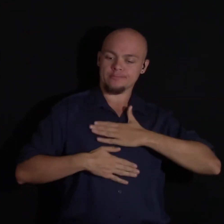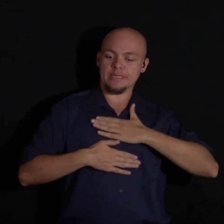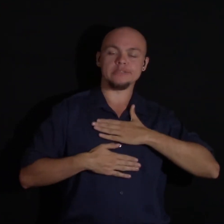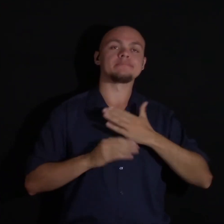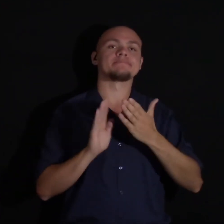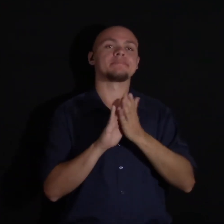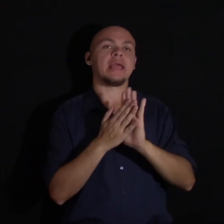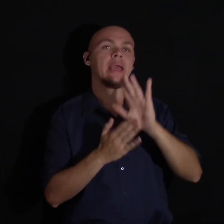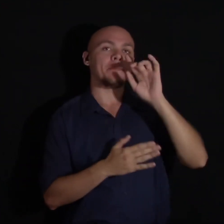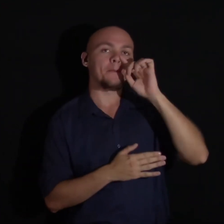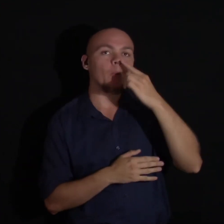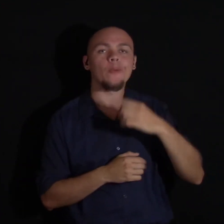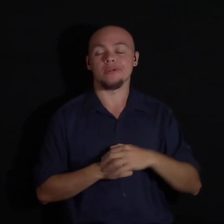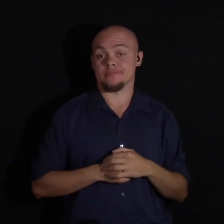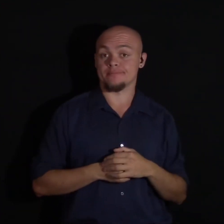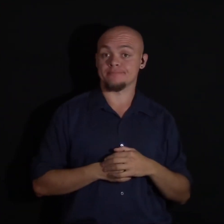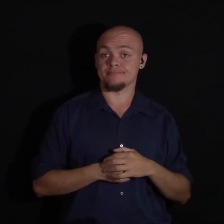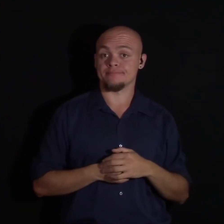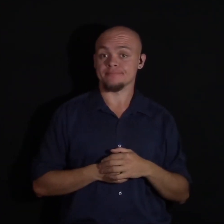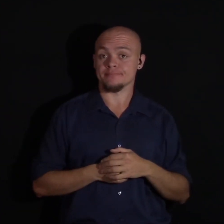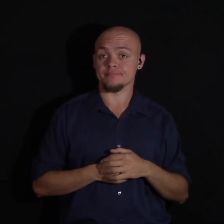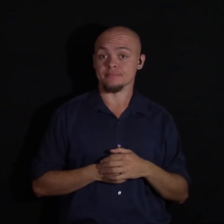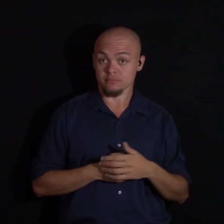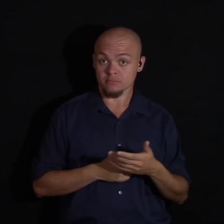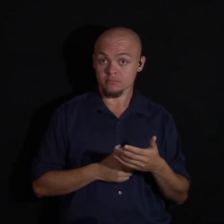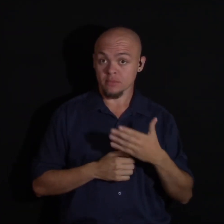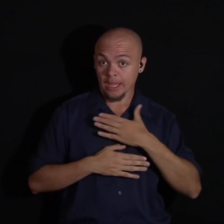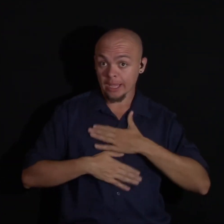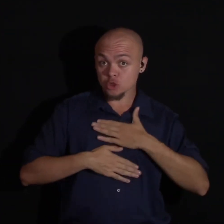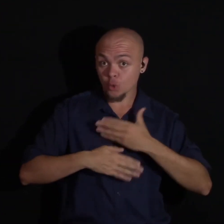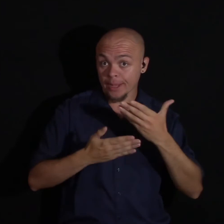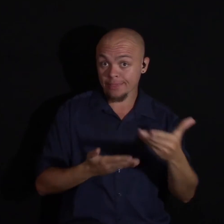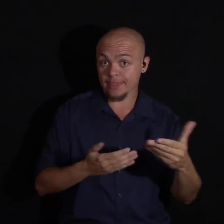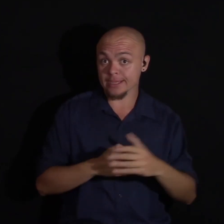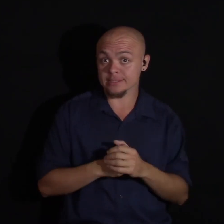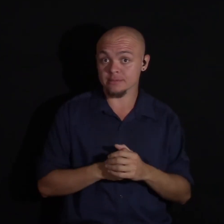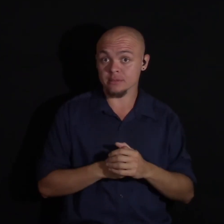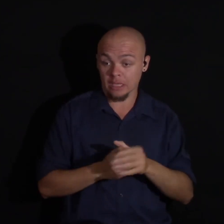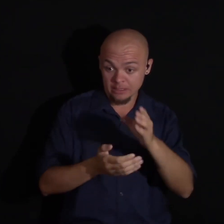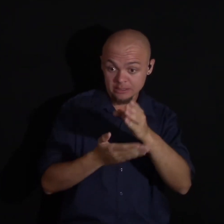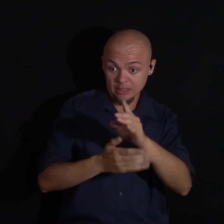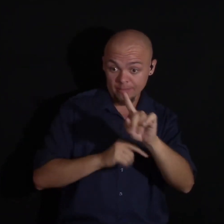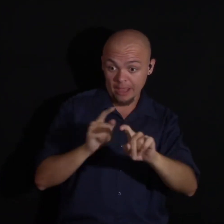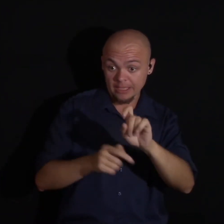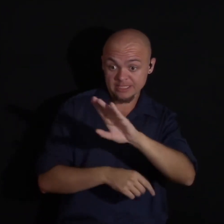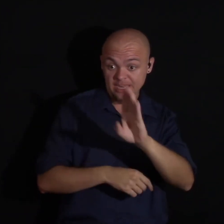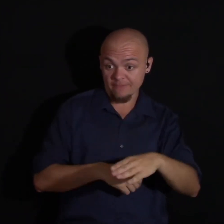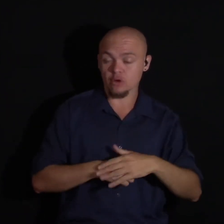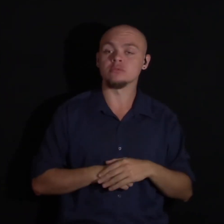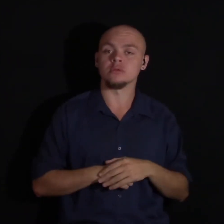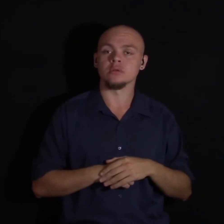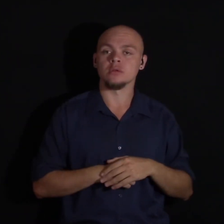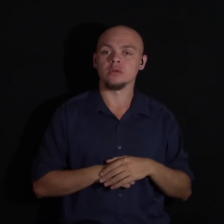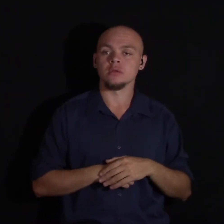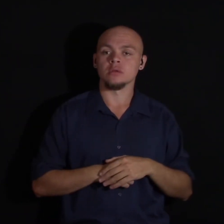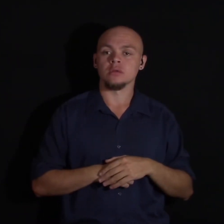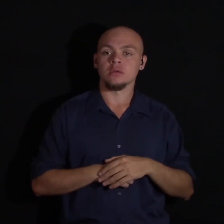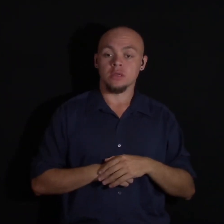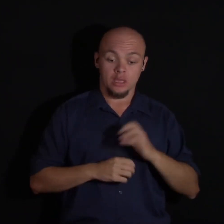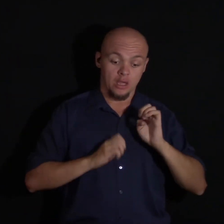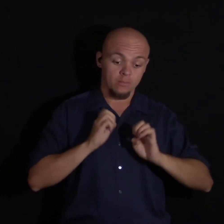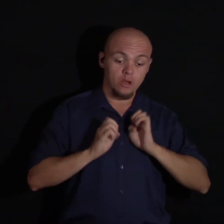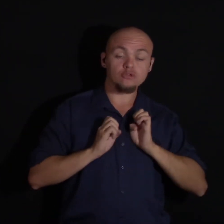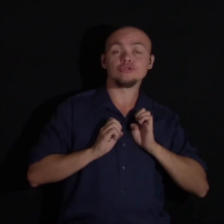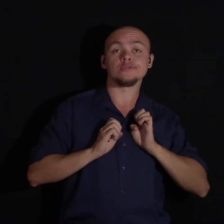bored, wondered whether our partner was enjoying things but never stopped to ask, pushed down rising emotion, played